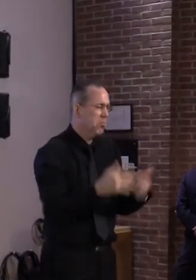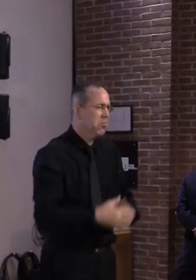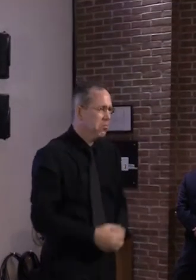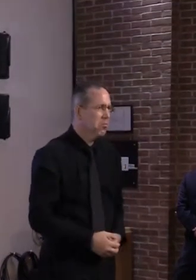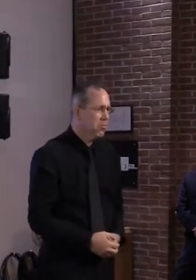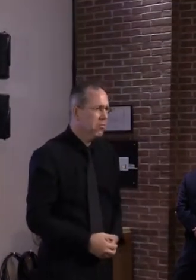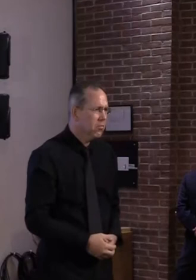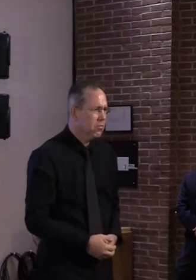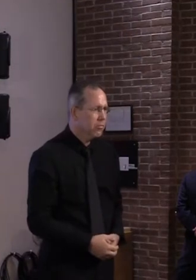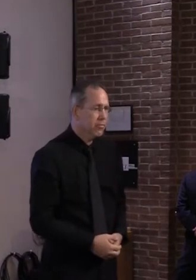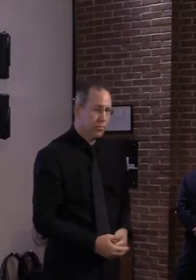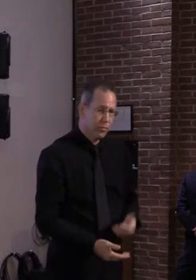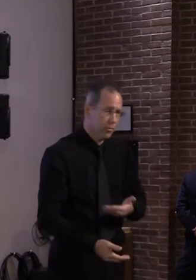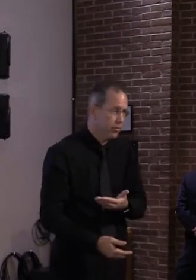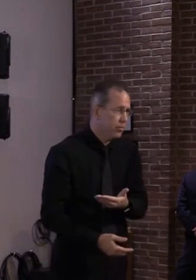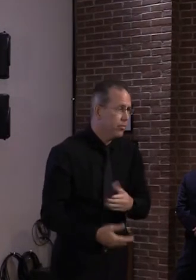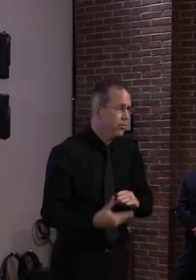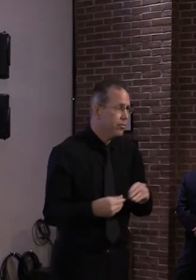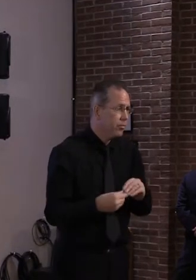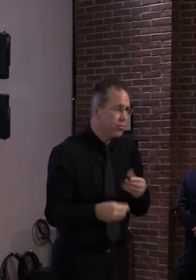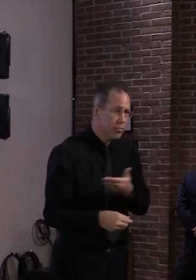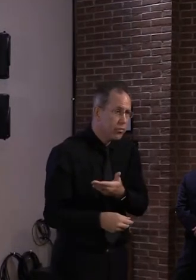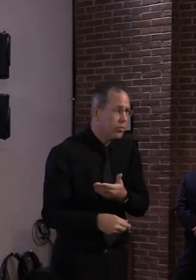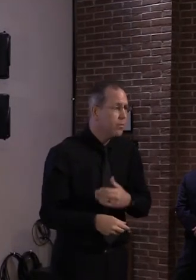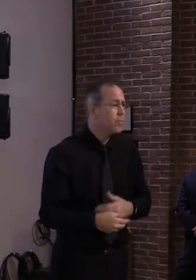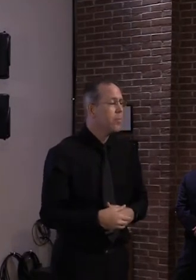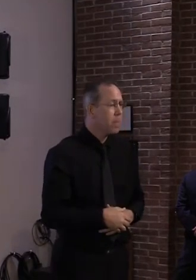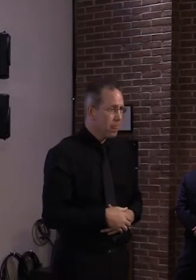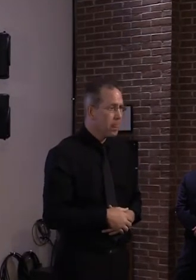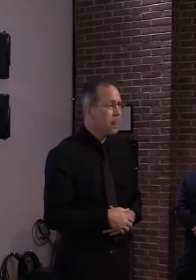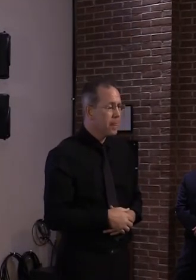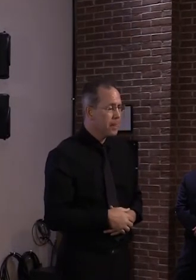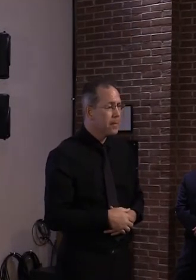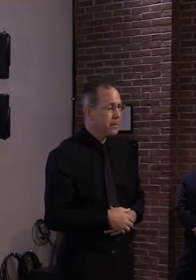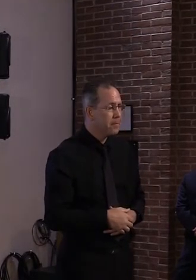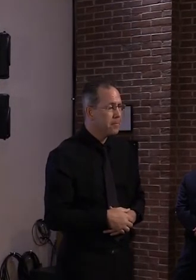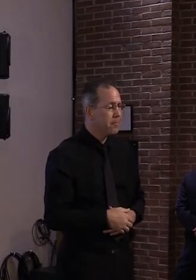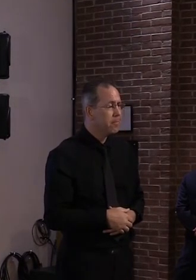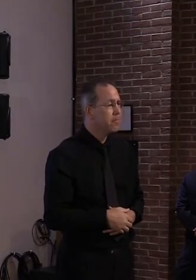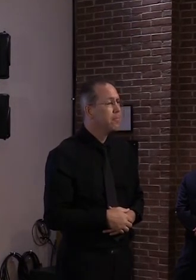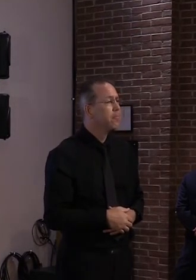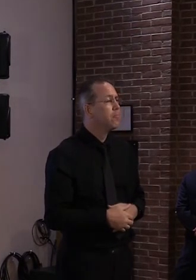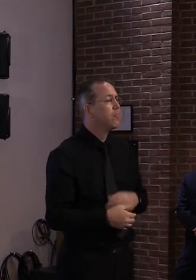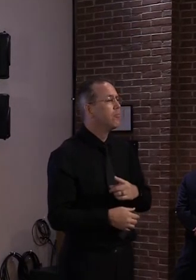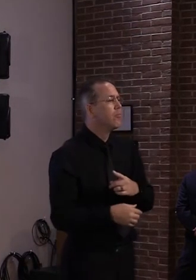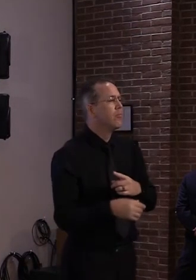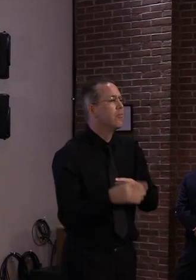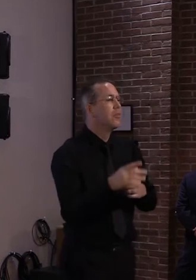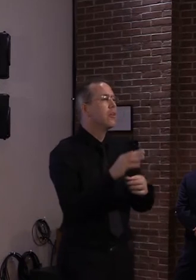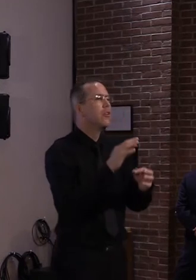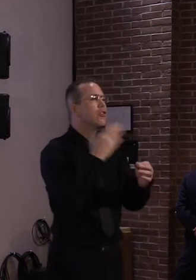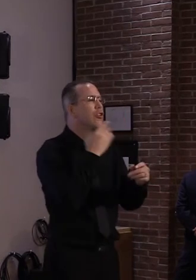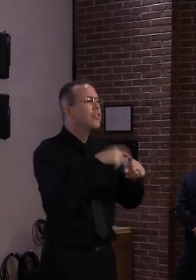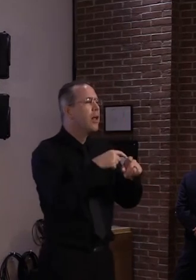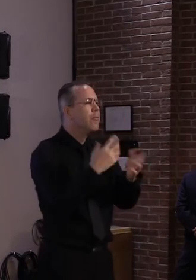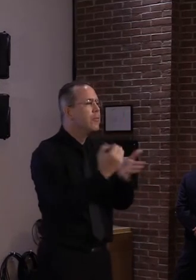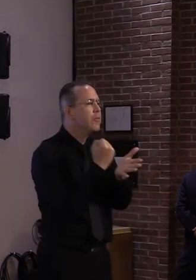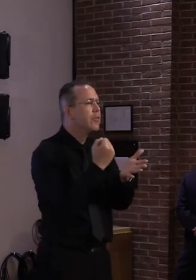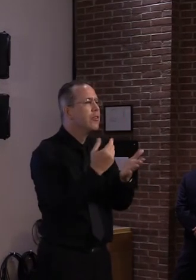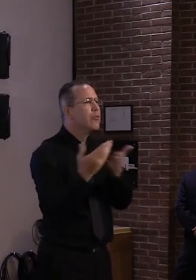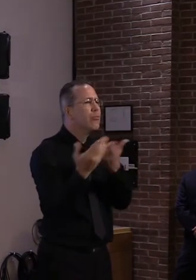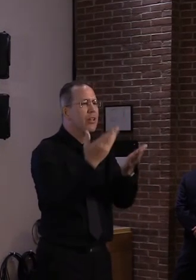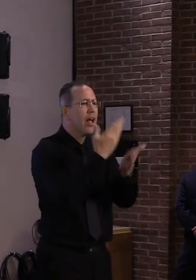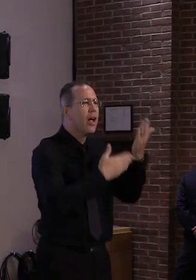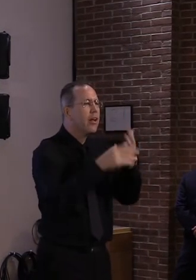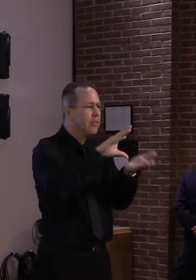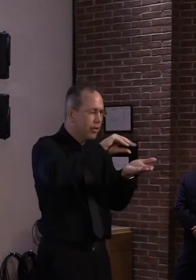The only addition would be that's probably a great time to bring sanitizer with you, because there's so many unpredictable